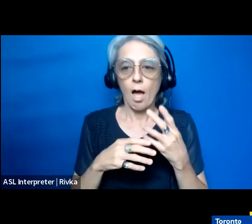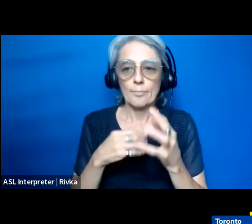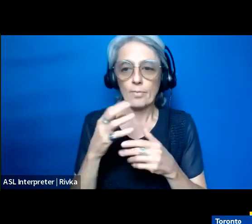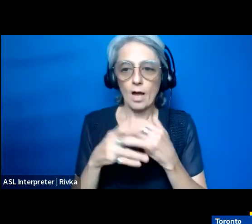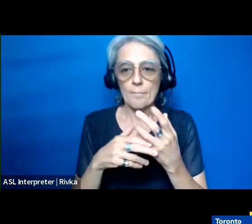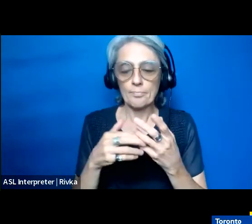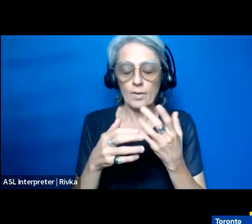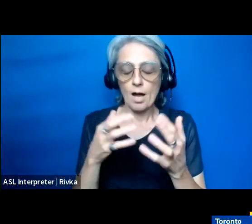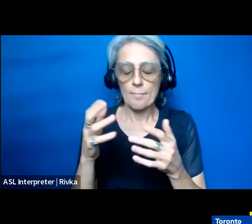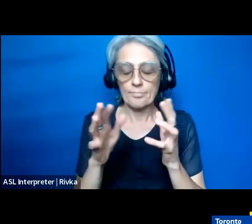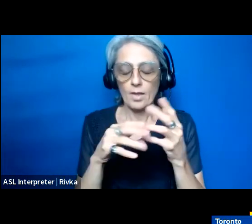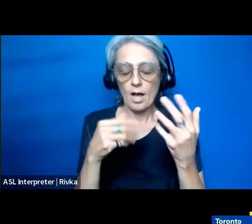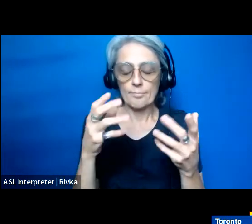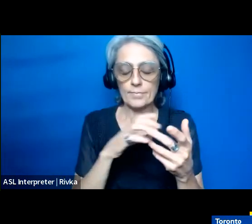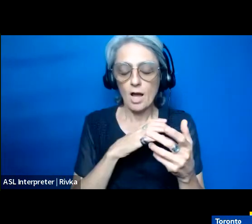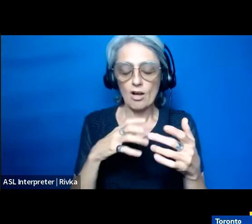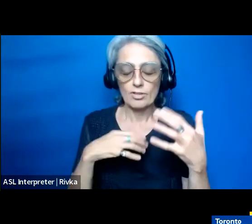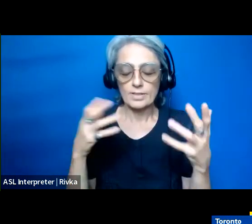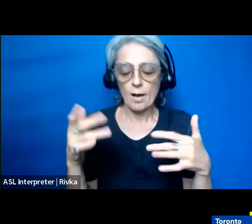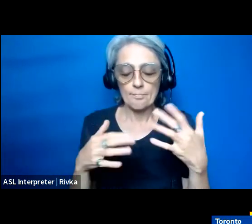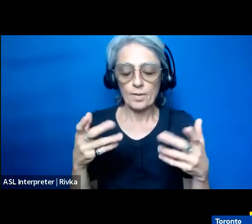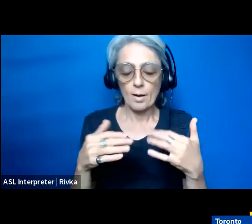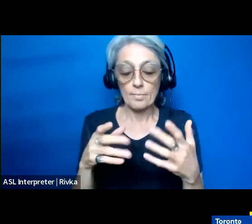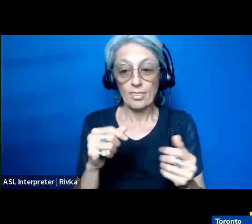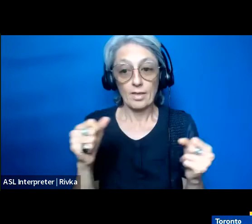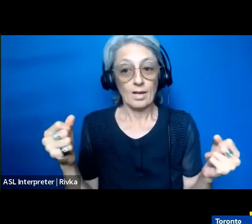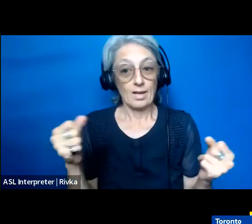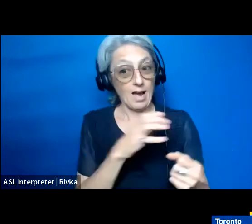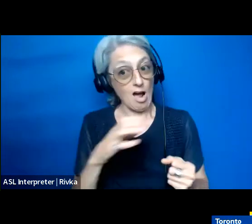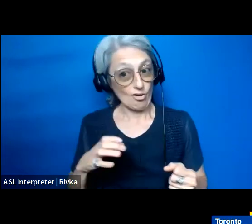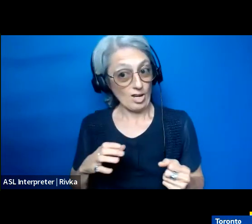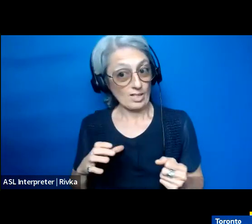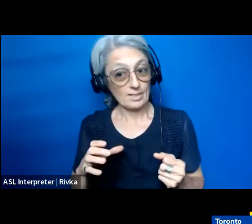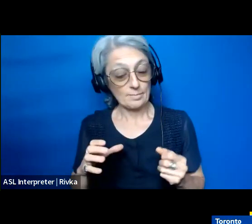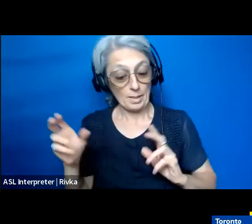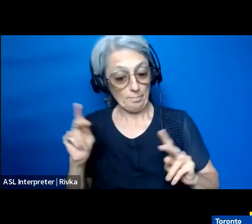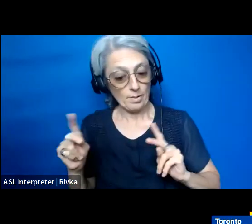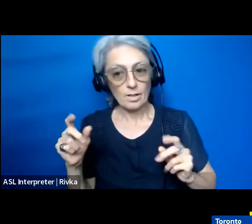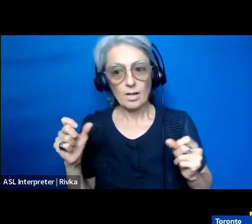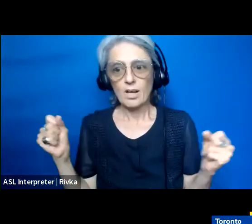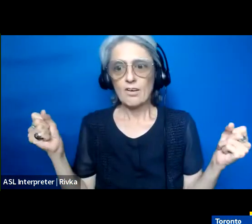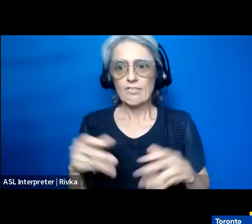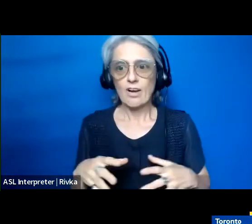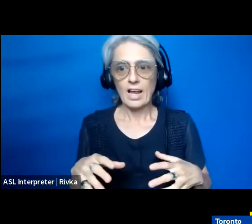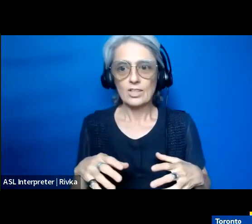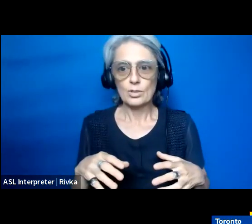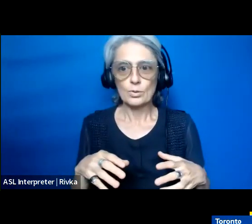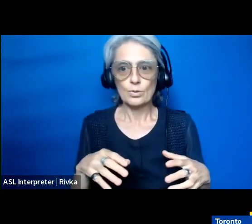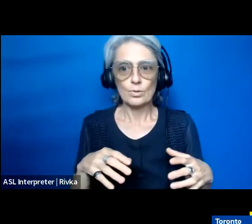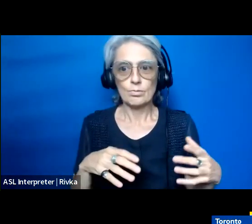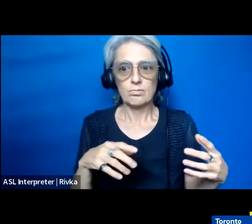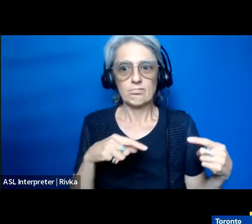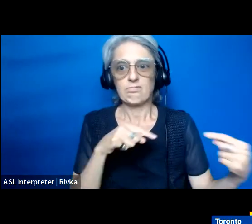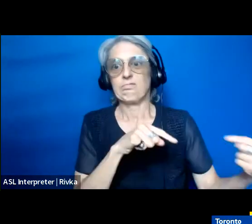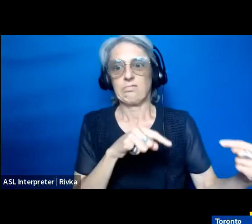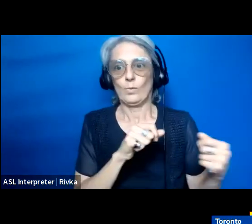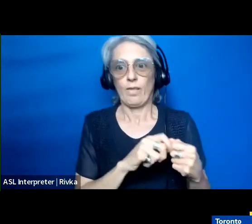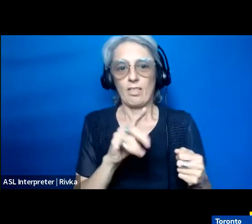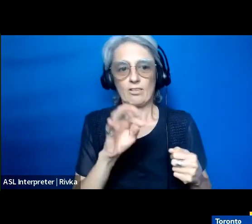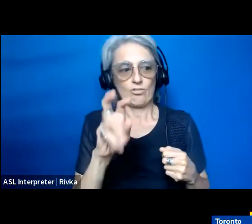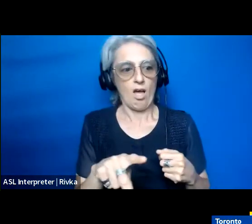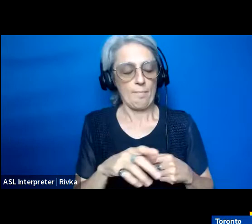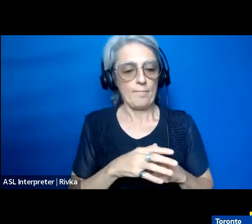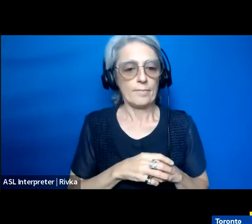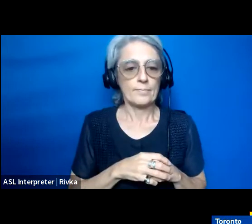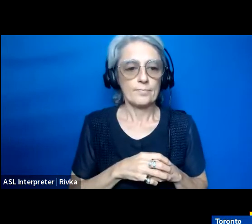to cross swords with Trump. It's really been very difficult to make